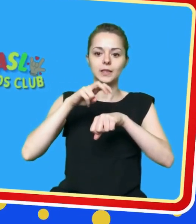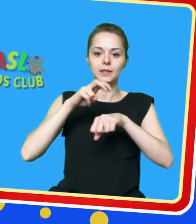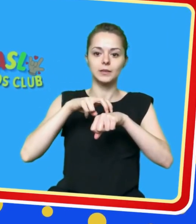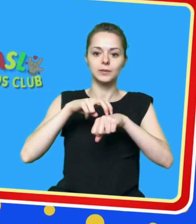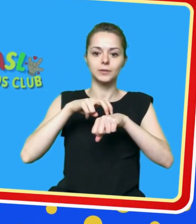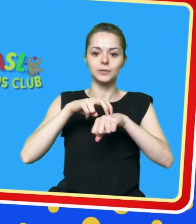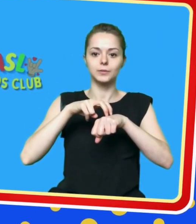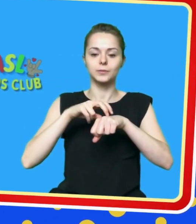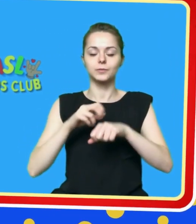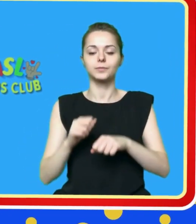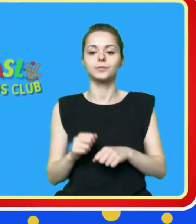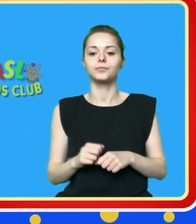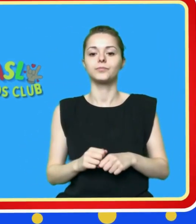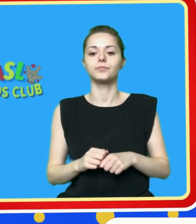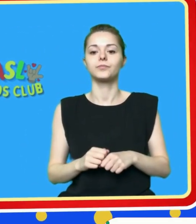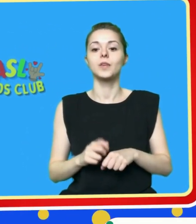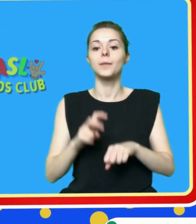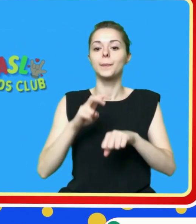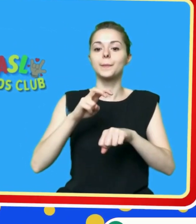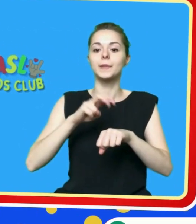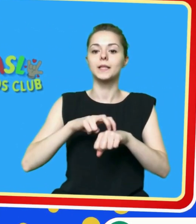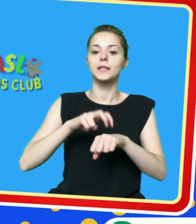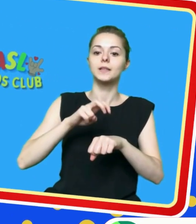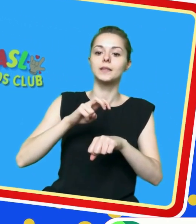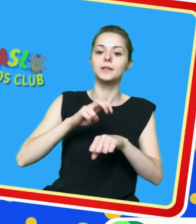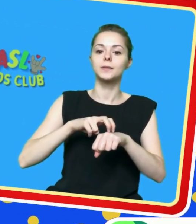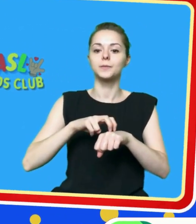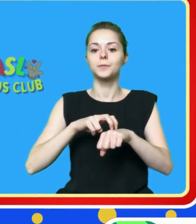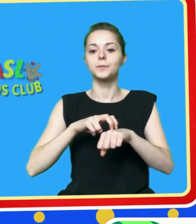Can you figure out this food sign?